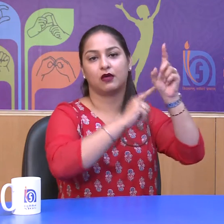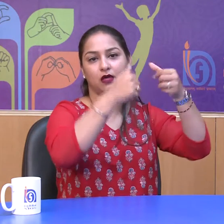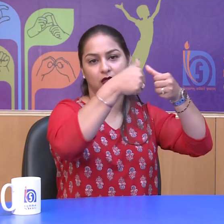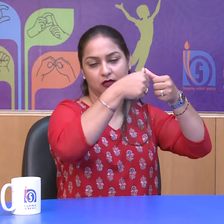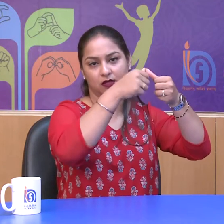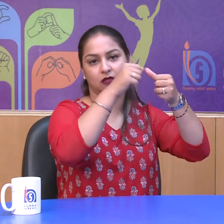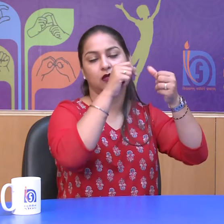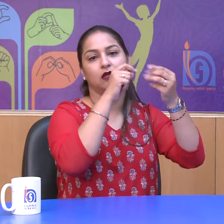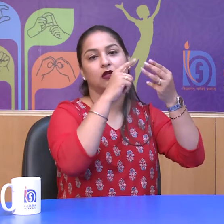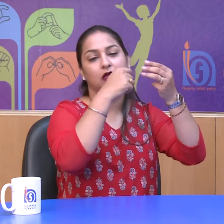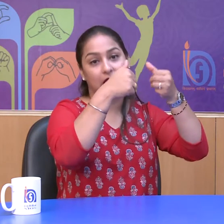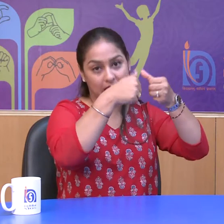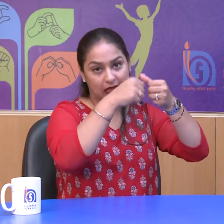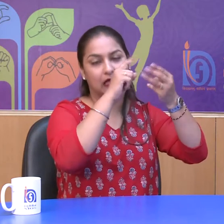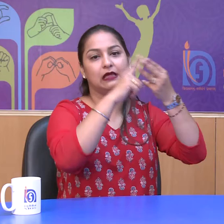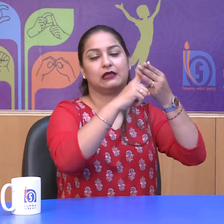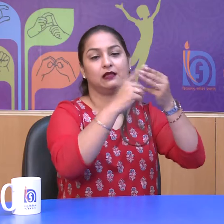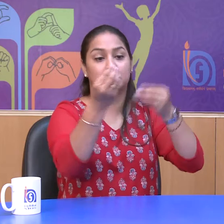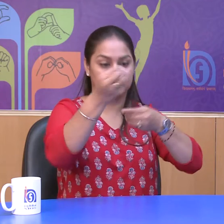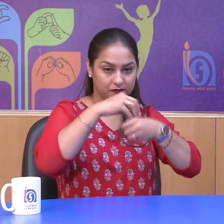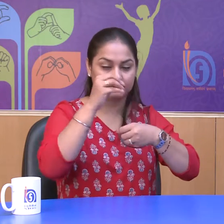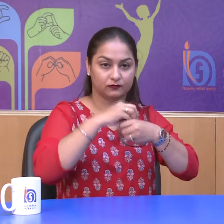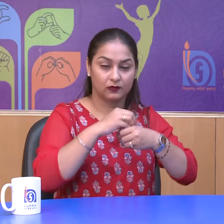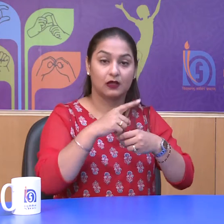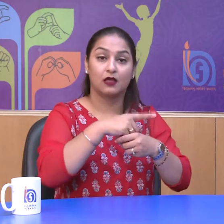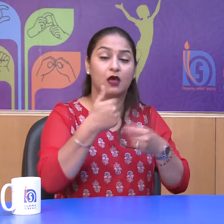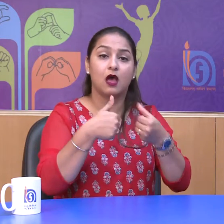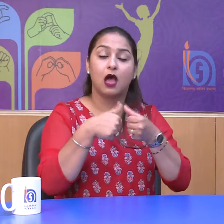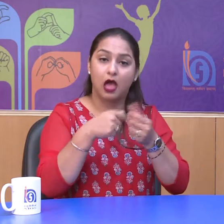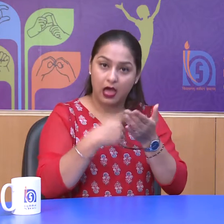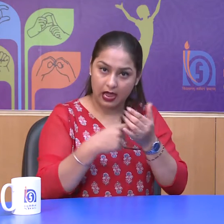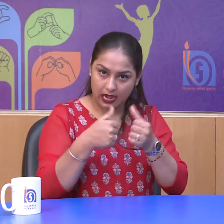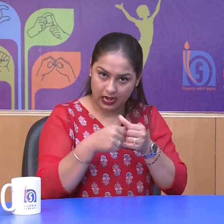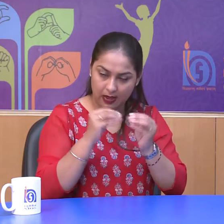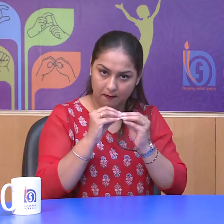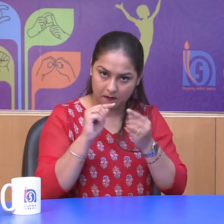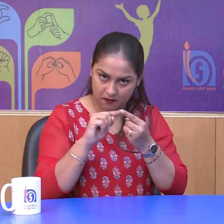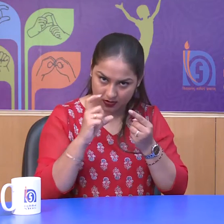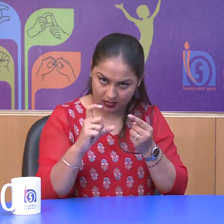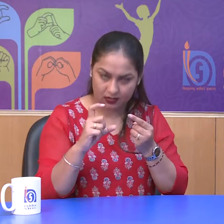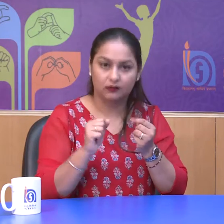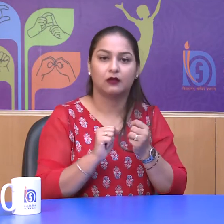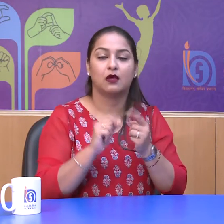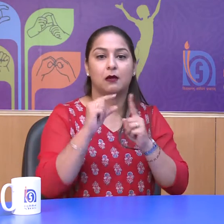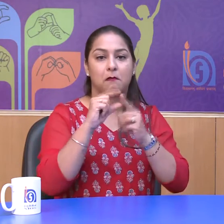MAJINYEDIYAE, incorporating the Arabic, Persian and Ayurvedic medical